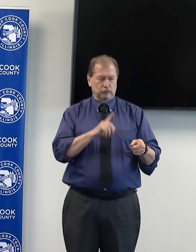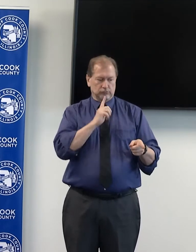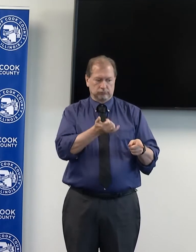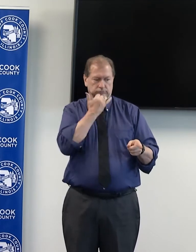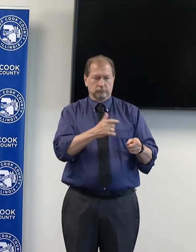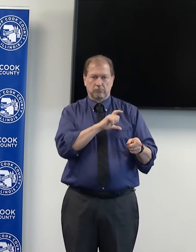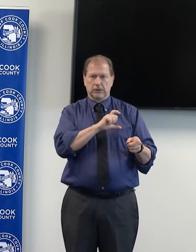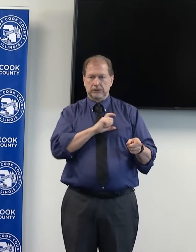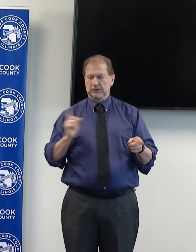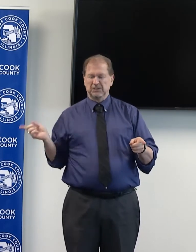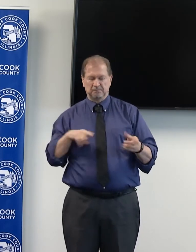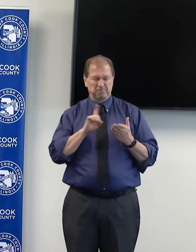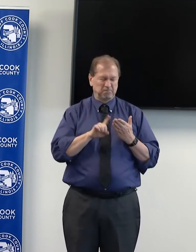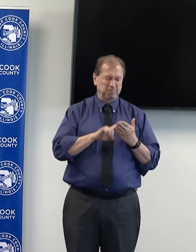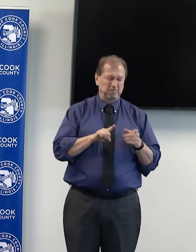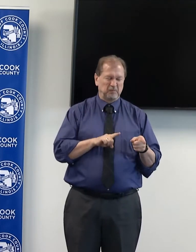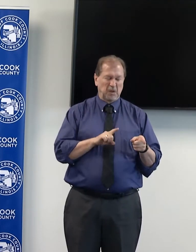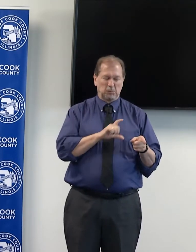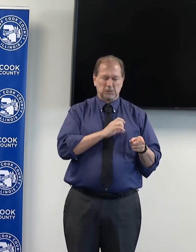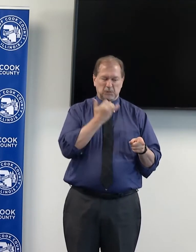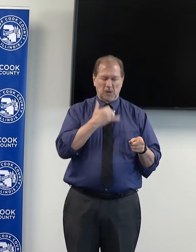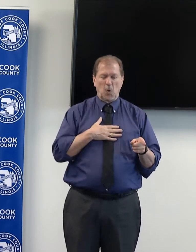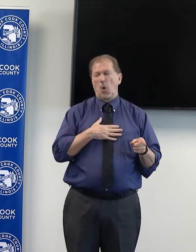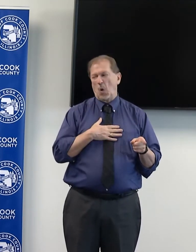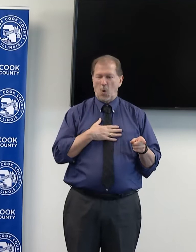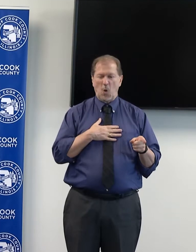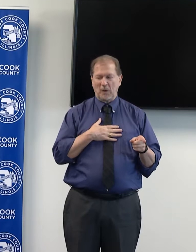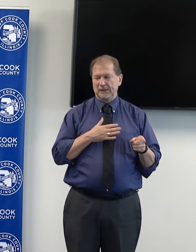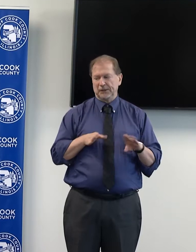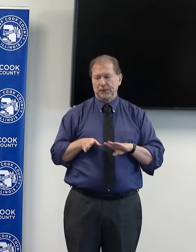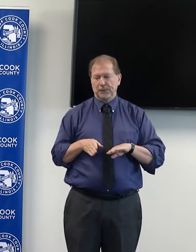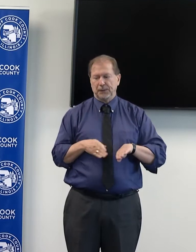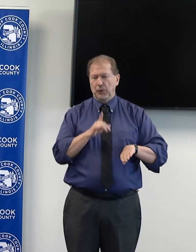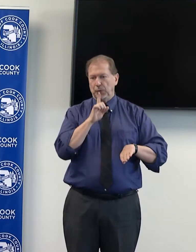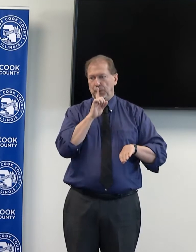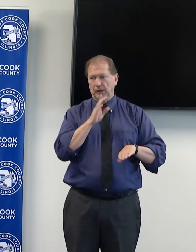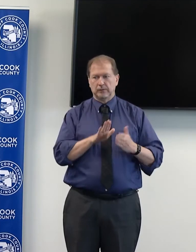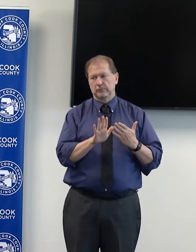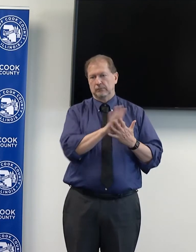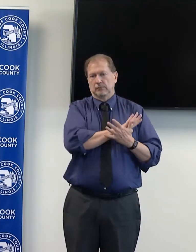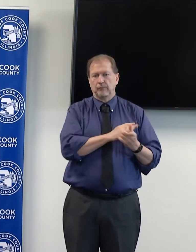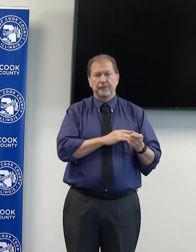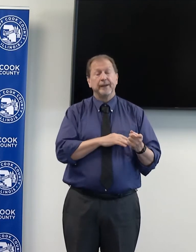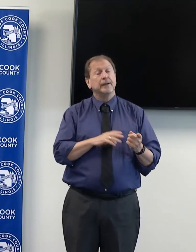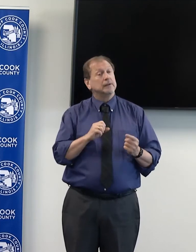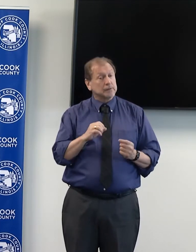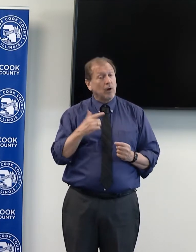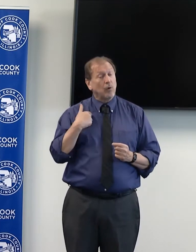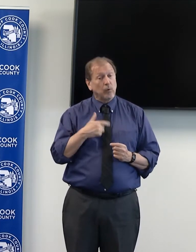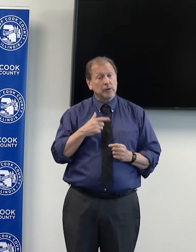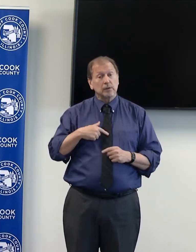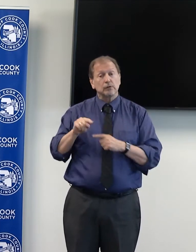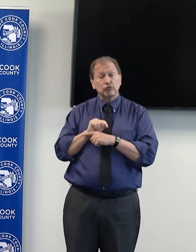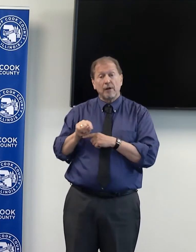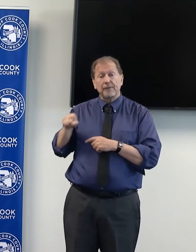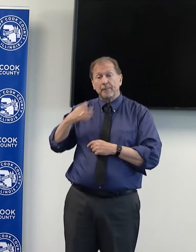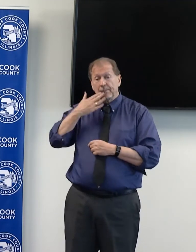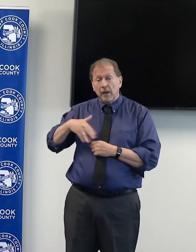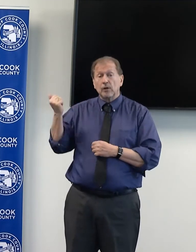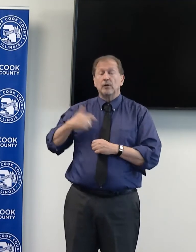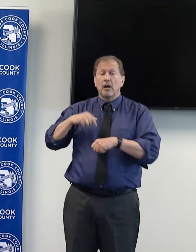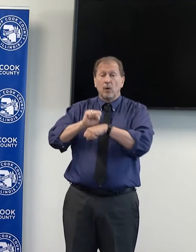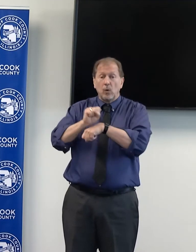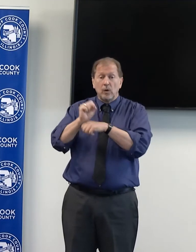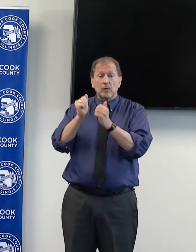thorough investigations. So we've got some real challenges, I think, across the board in terms of training, in particular for police